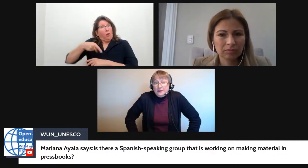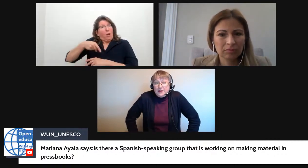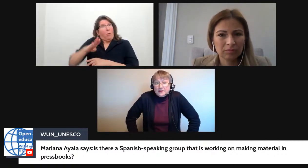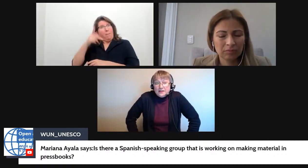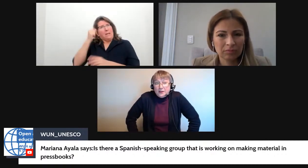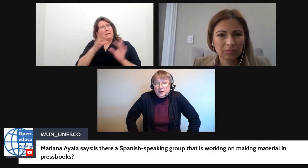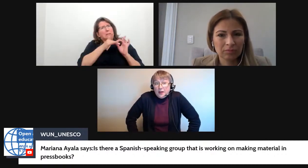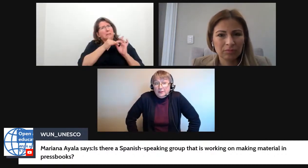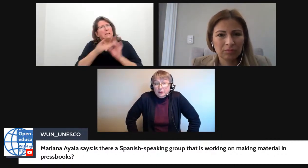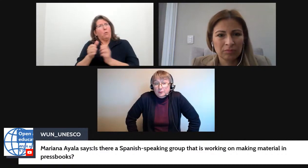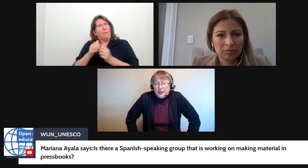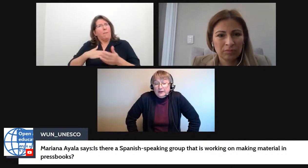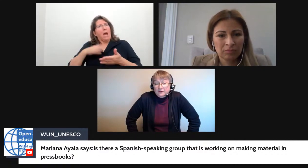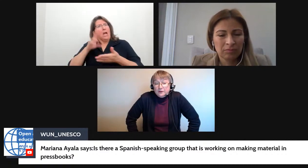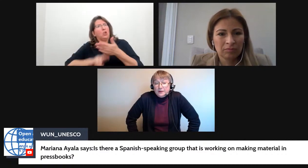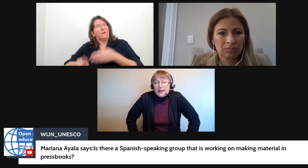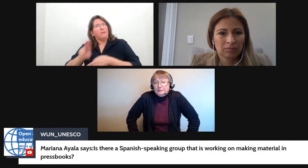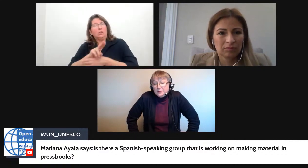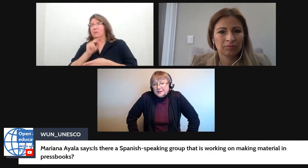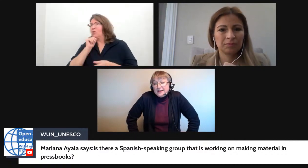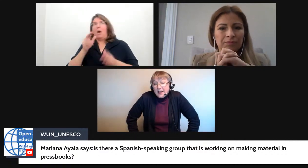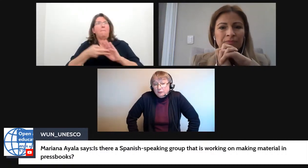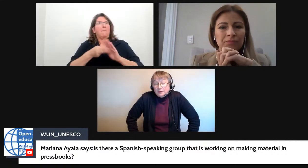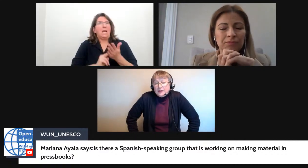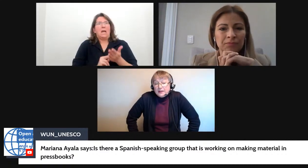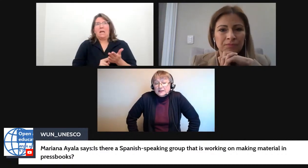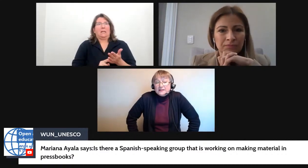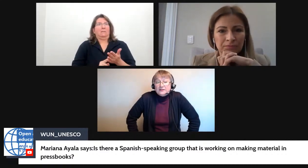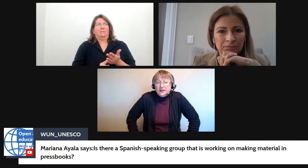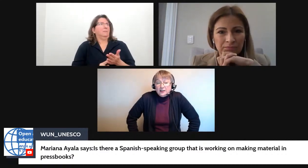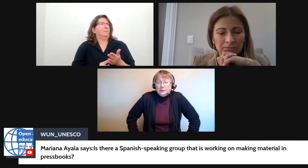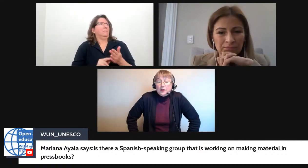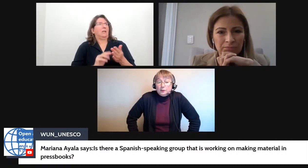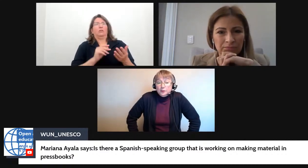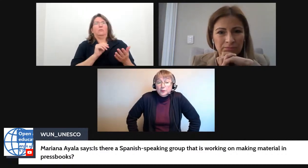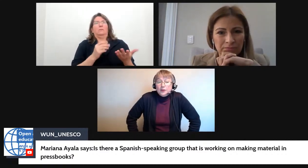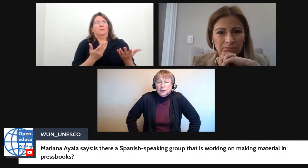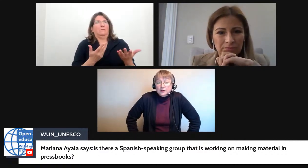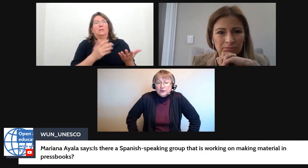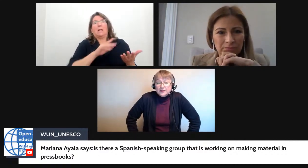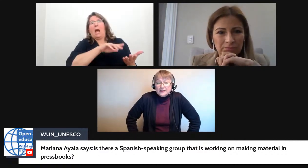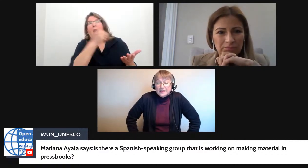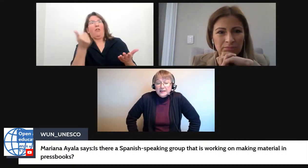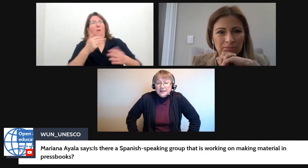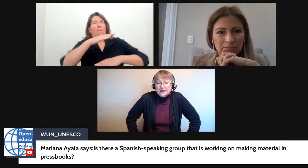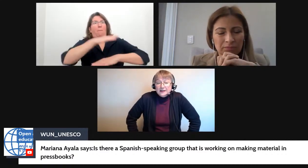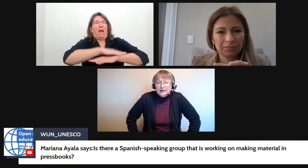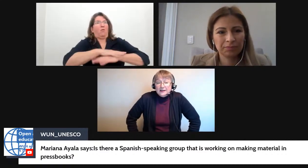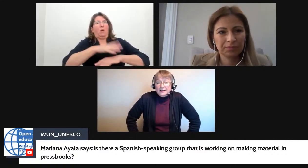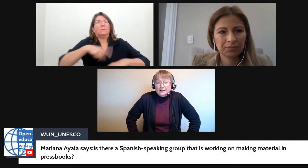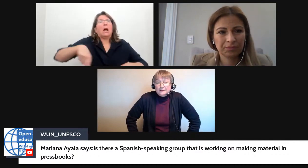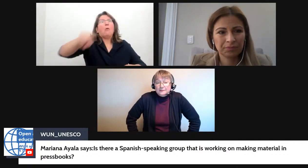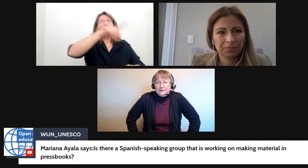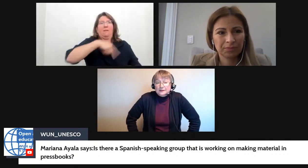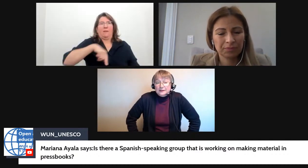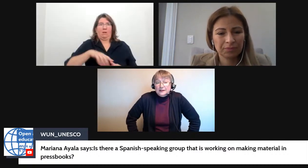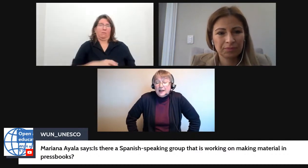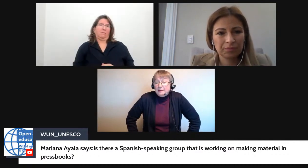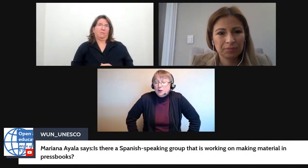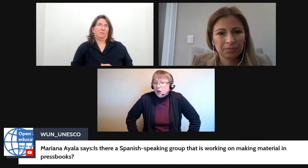And maybe there's a better platform, but I'm using that one because it's available through the university.